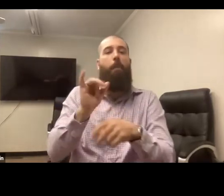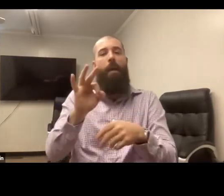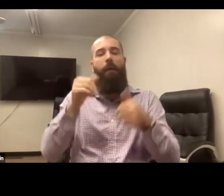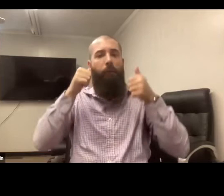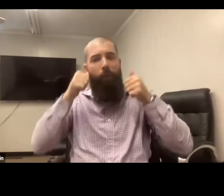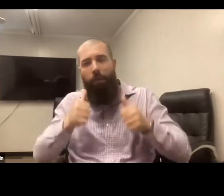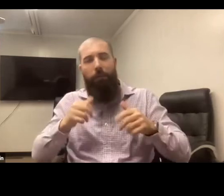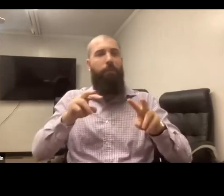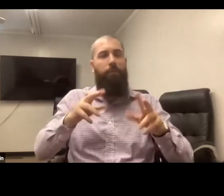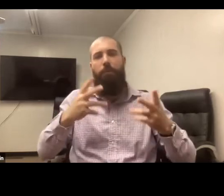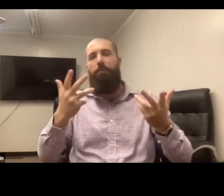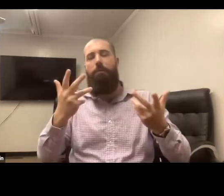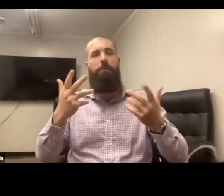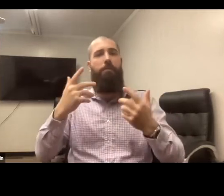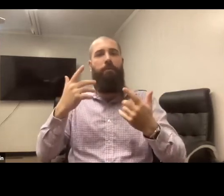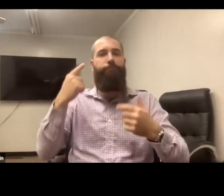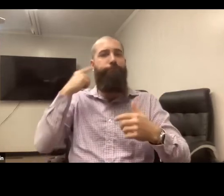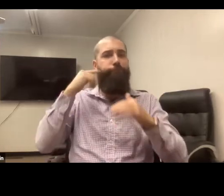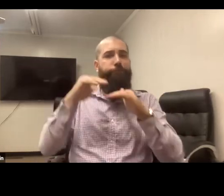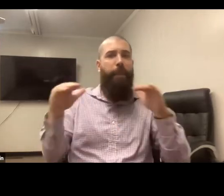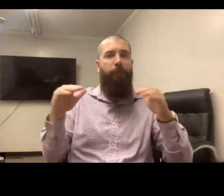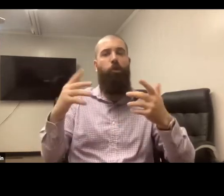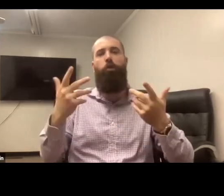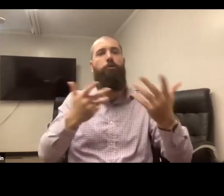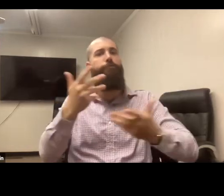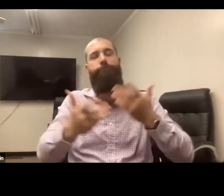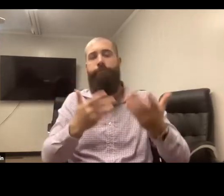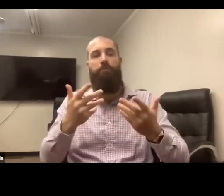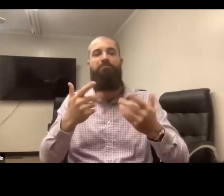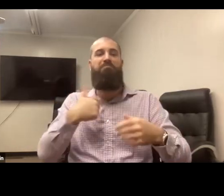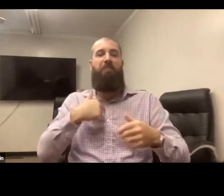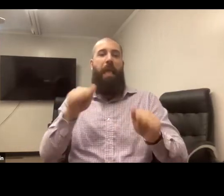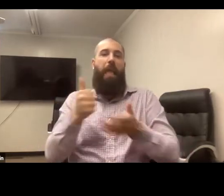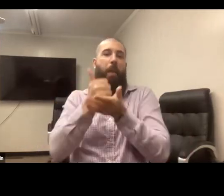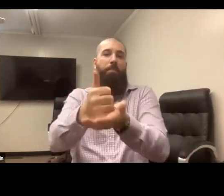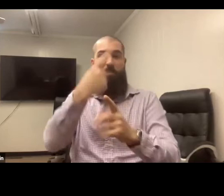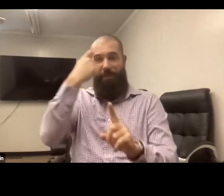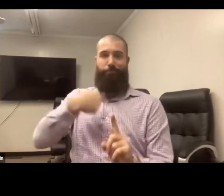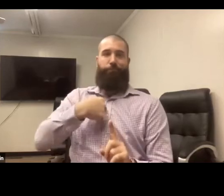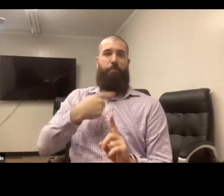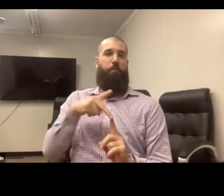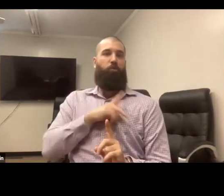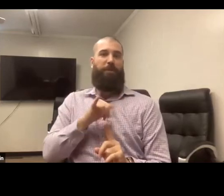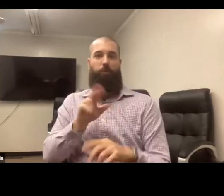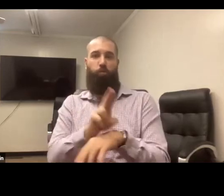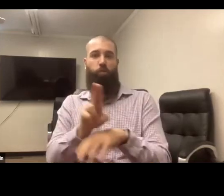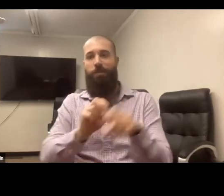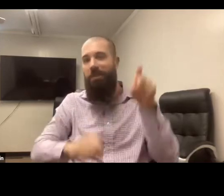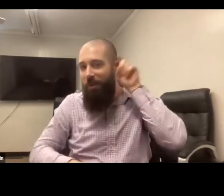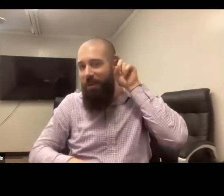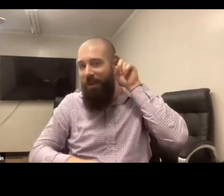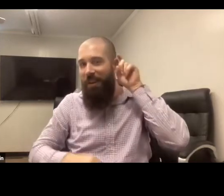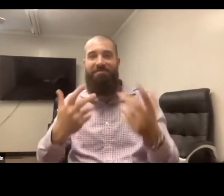have some kind of hearing loss, no matter what the level is, I can help them.